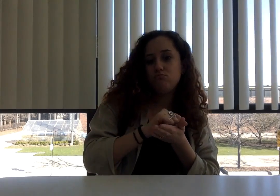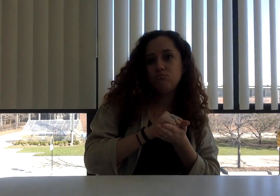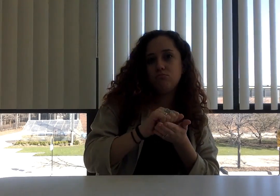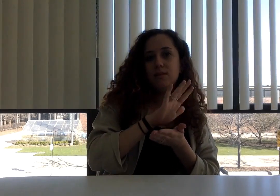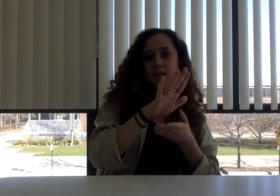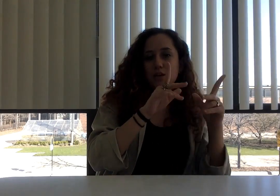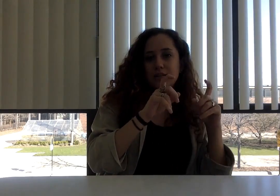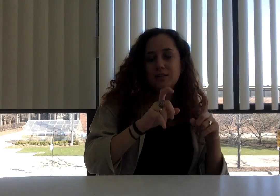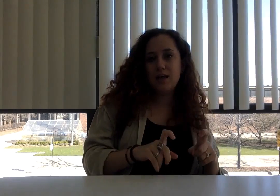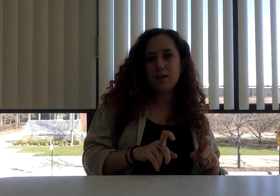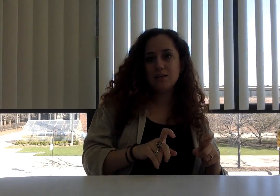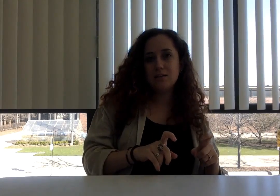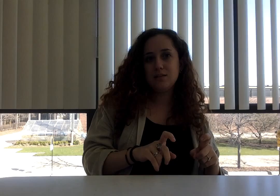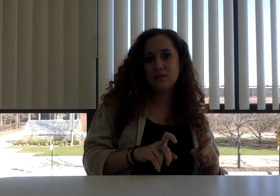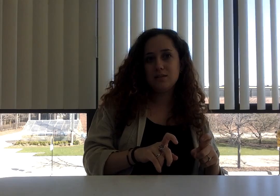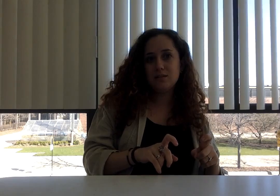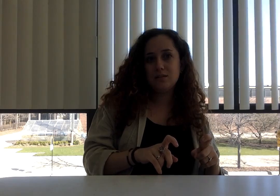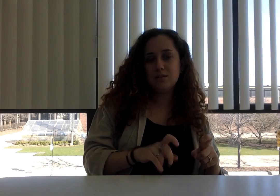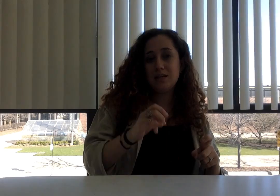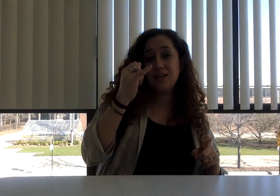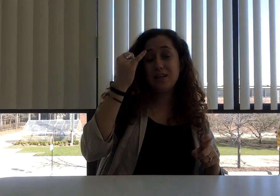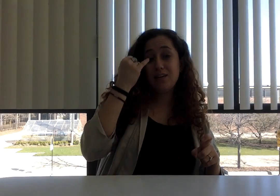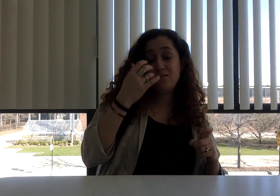have applied that much effort to the homework questions?